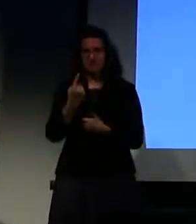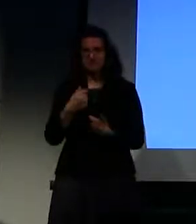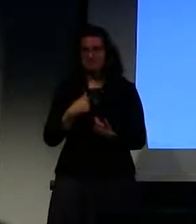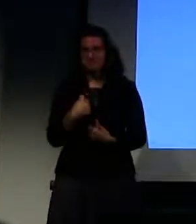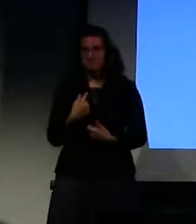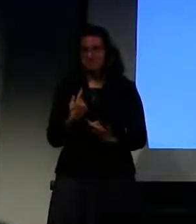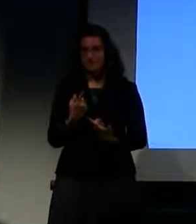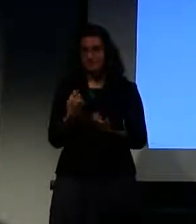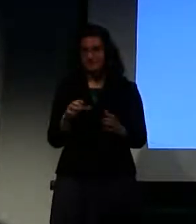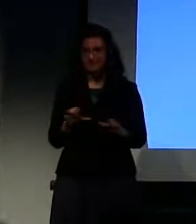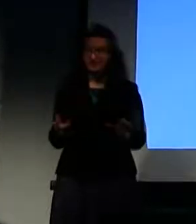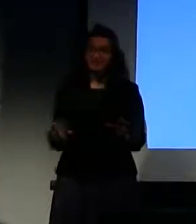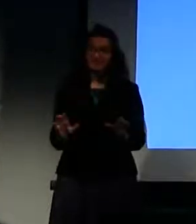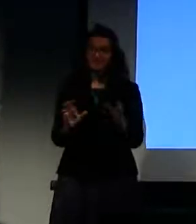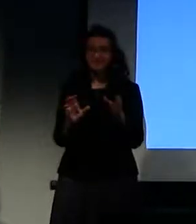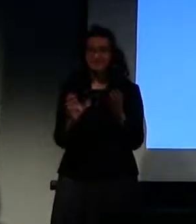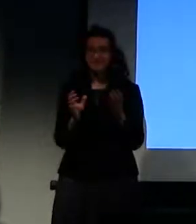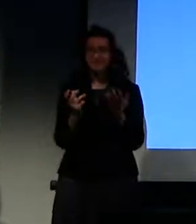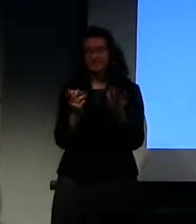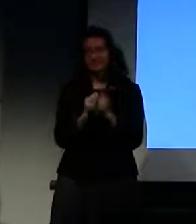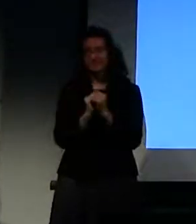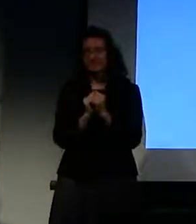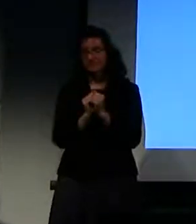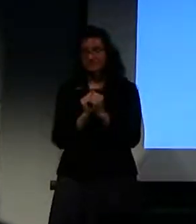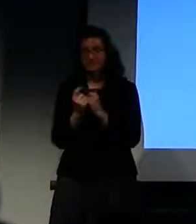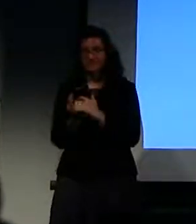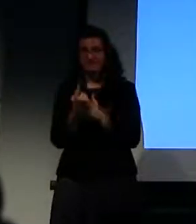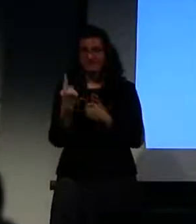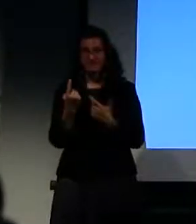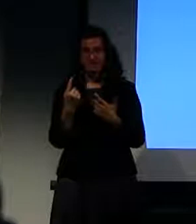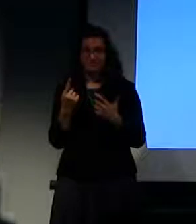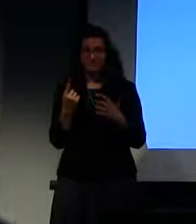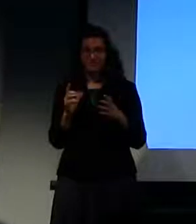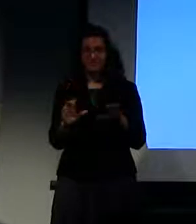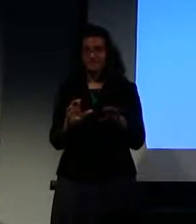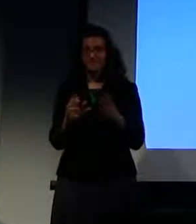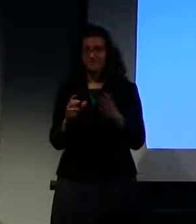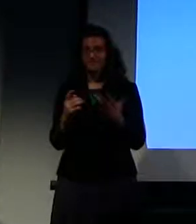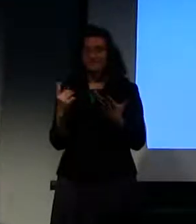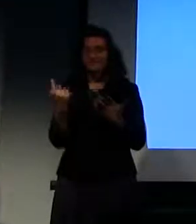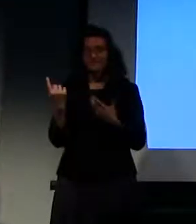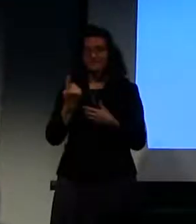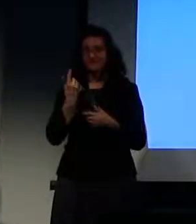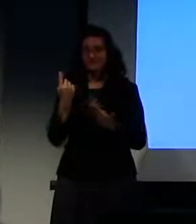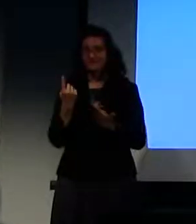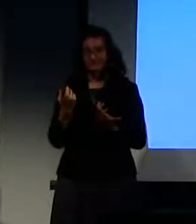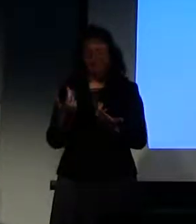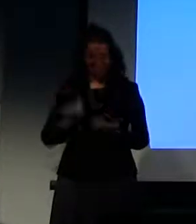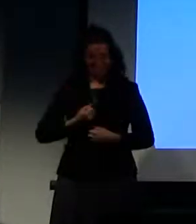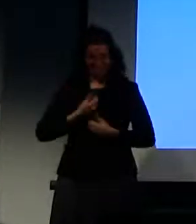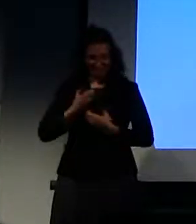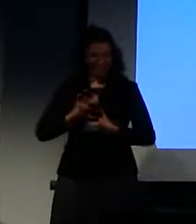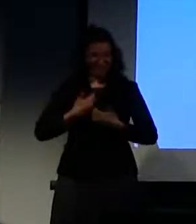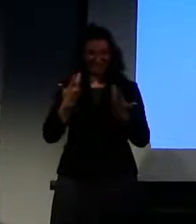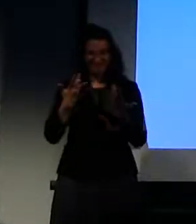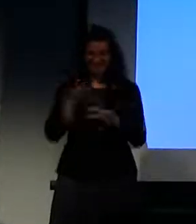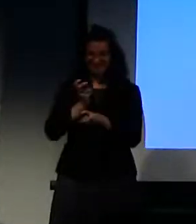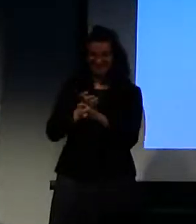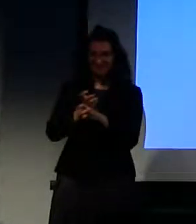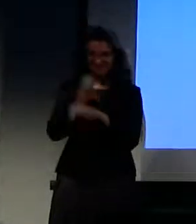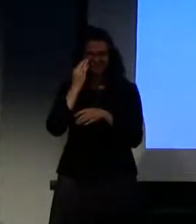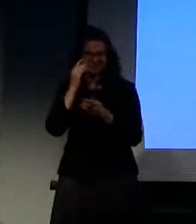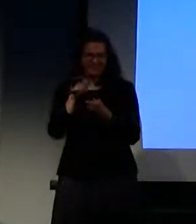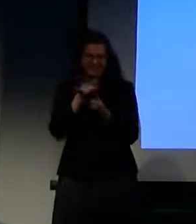activity. And it always just sort of came along with things. It's a little hard to pinpoint exactly,